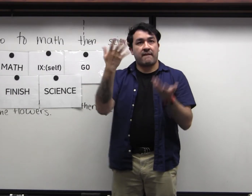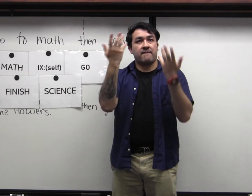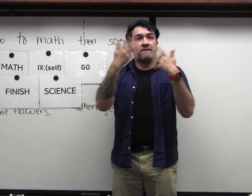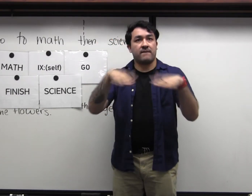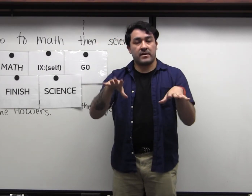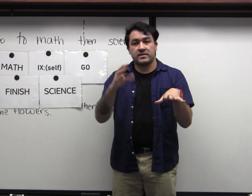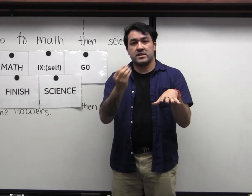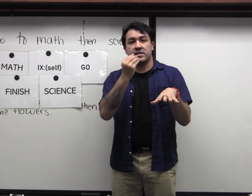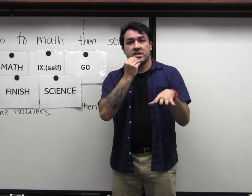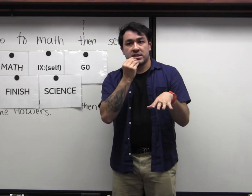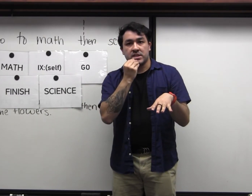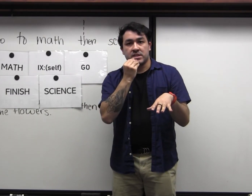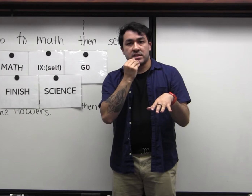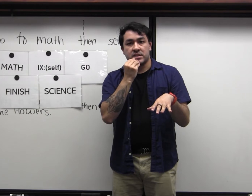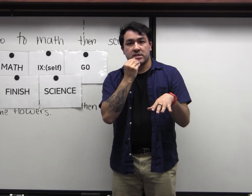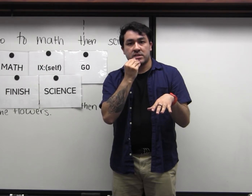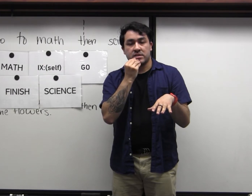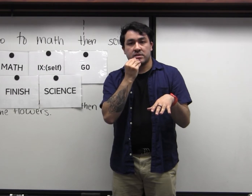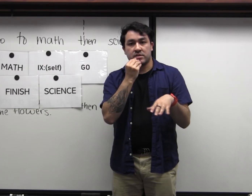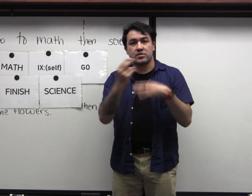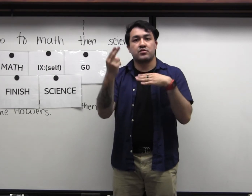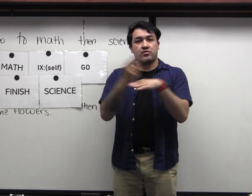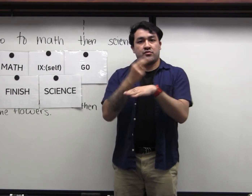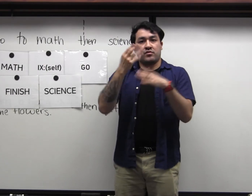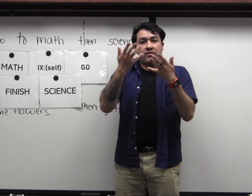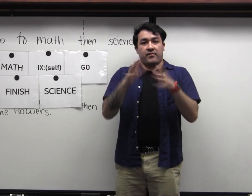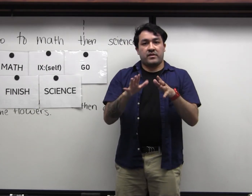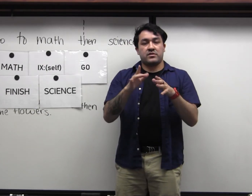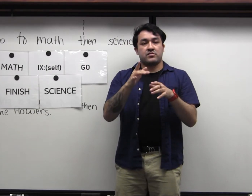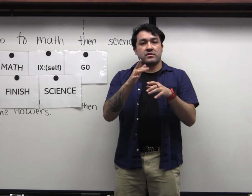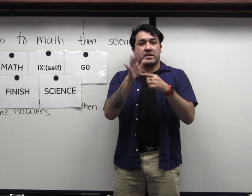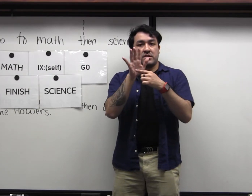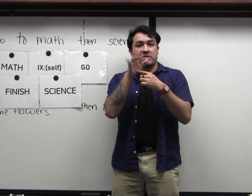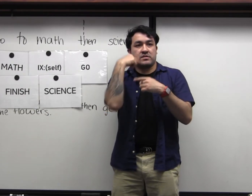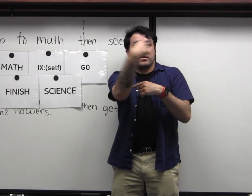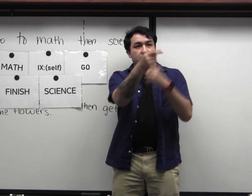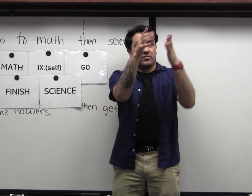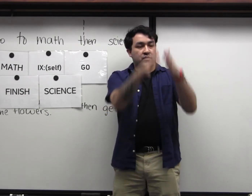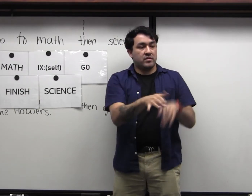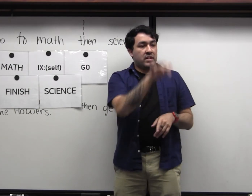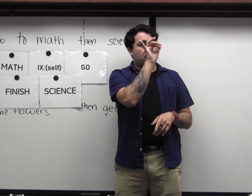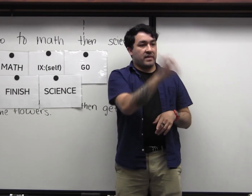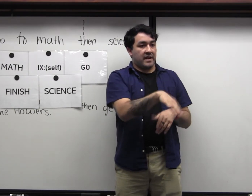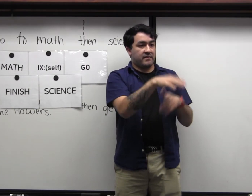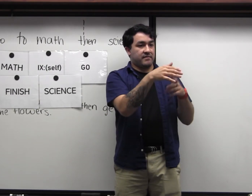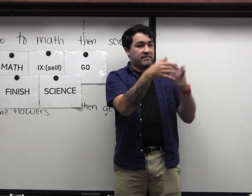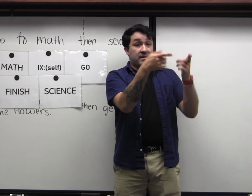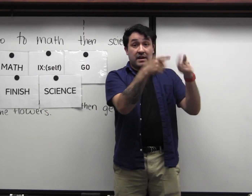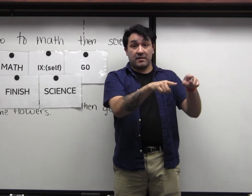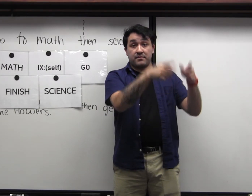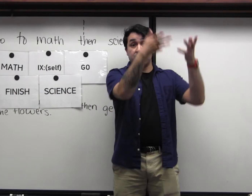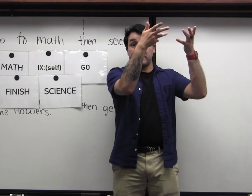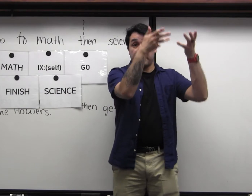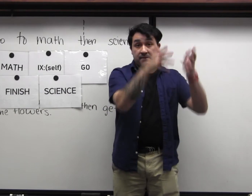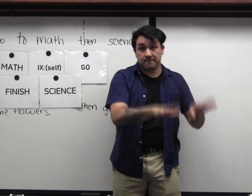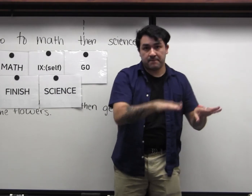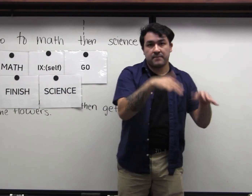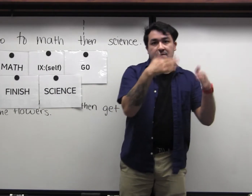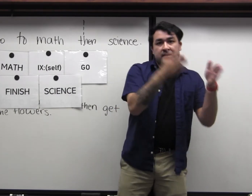you talk about the morning? I got up, and then once I was done showering, right? Shower, finish. Then I could do the next thing. Blah blah blah blah blah.